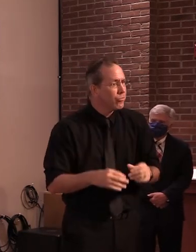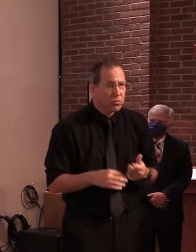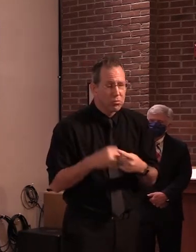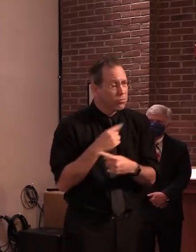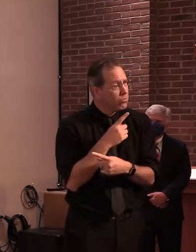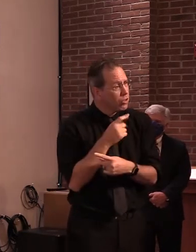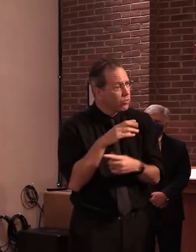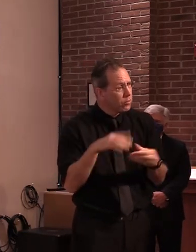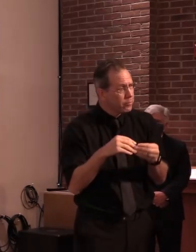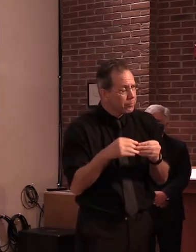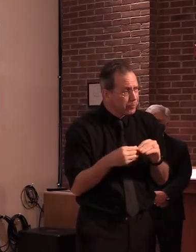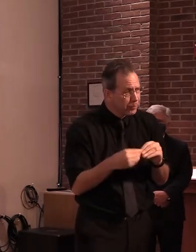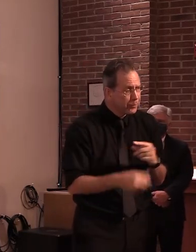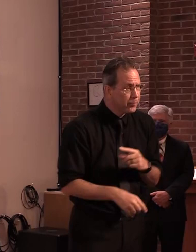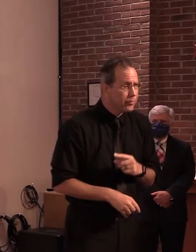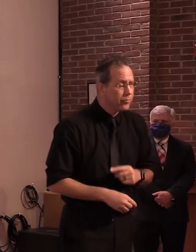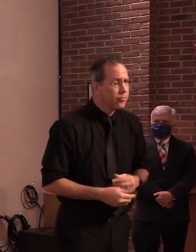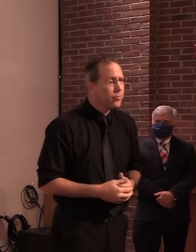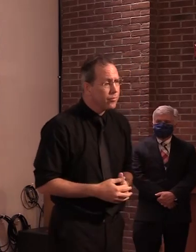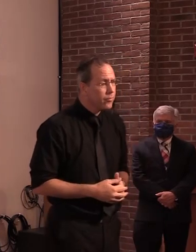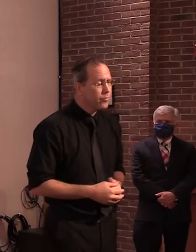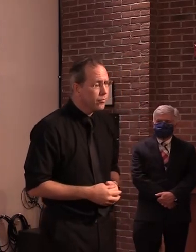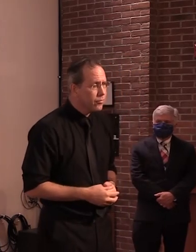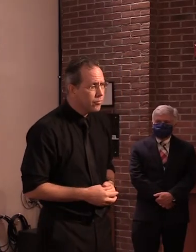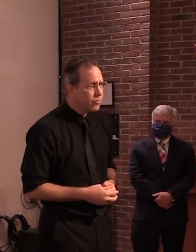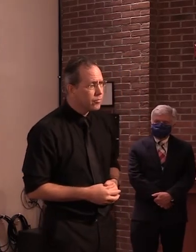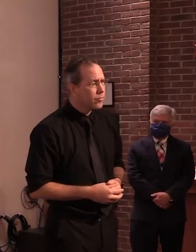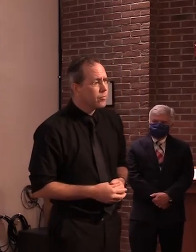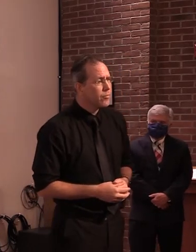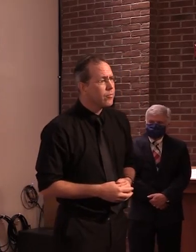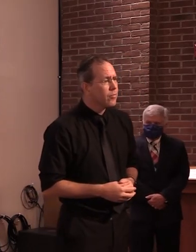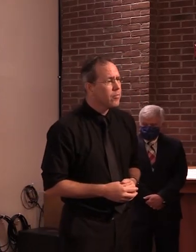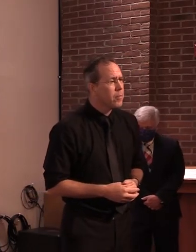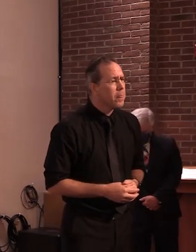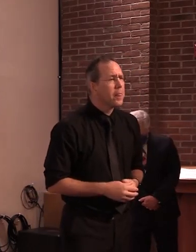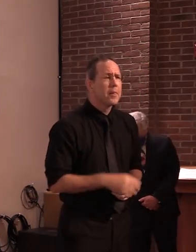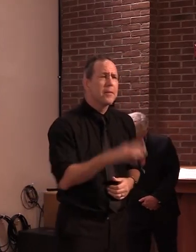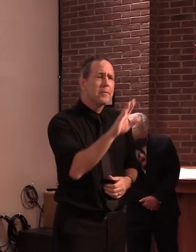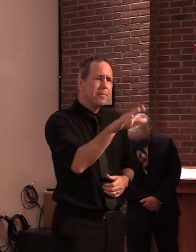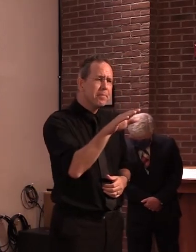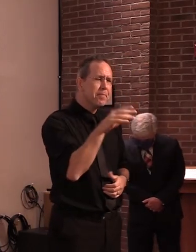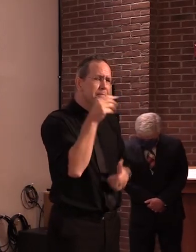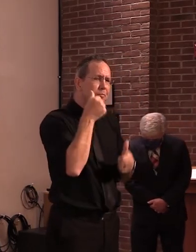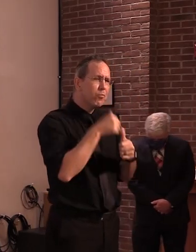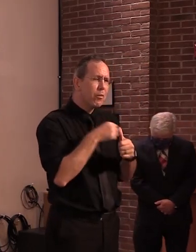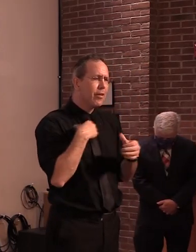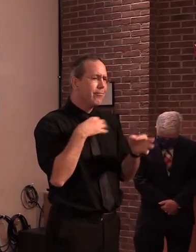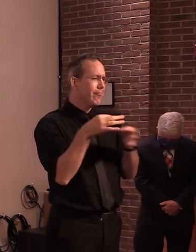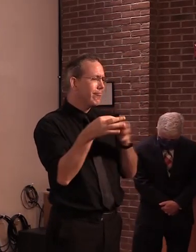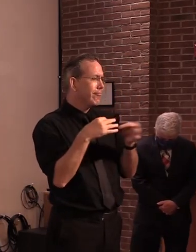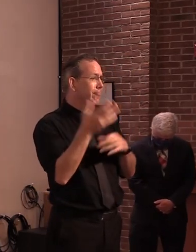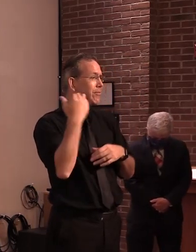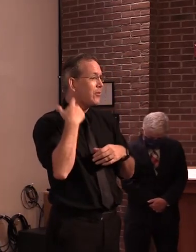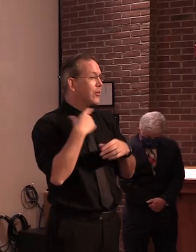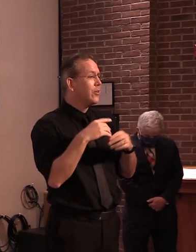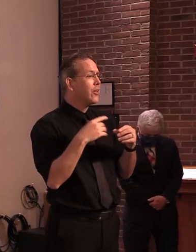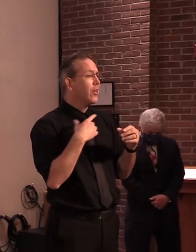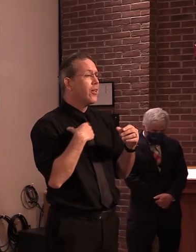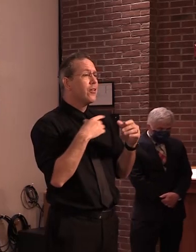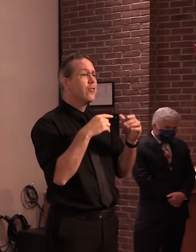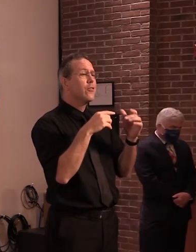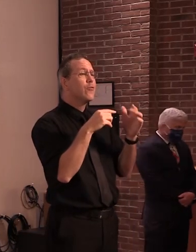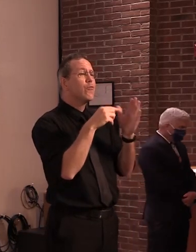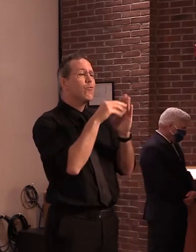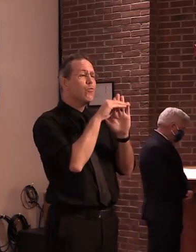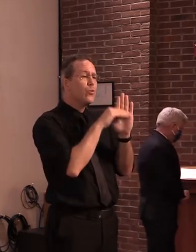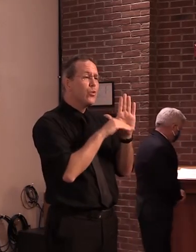Hi. It just goes back to the rules of contact that I've described before. You know, in the retail setting, there's not